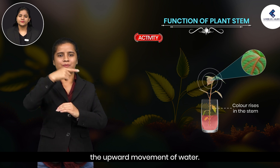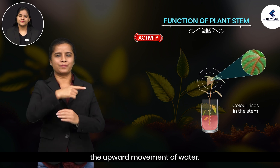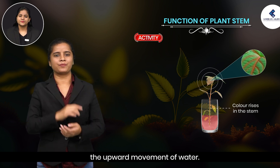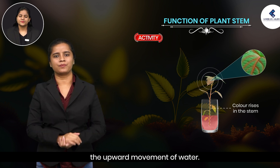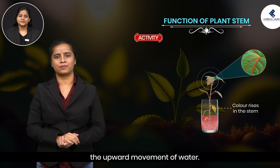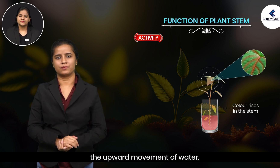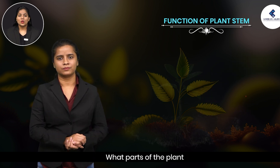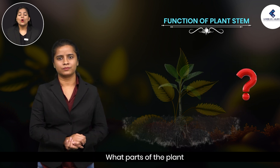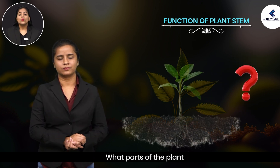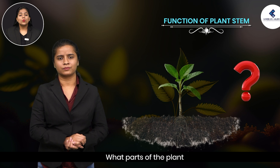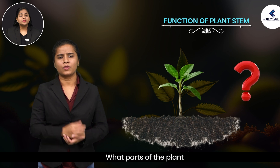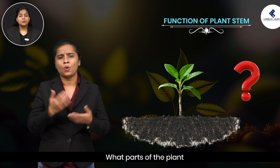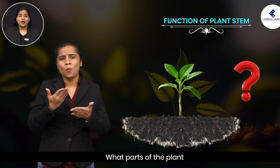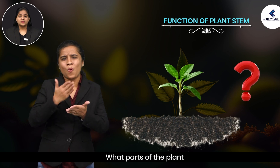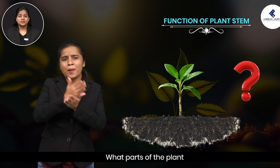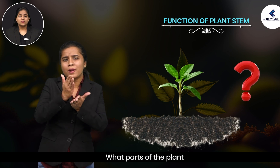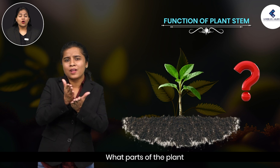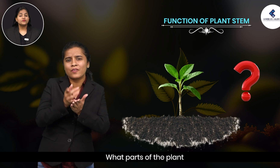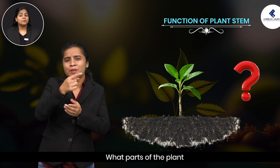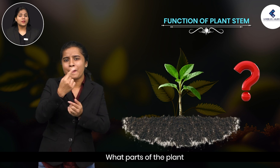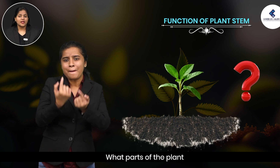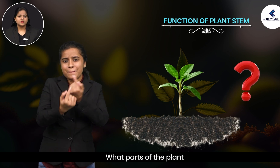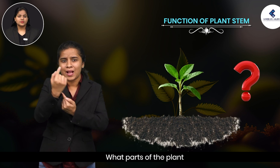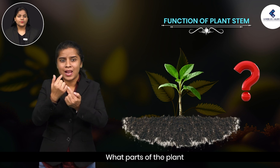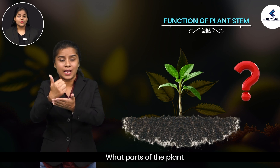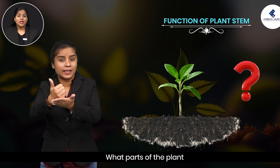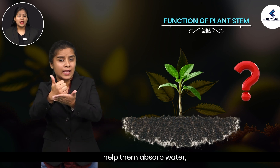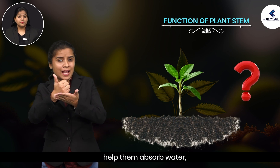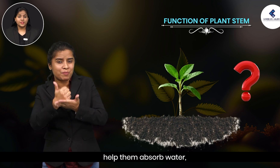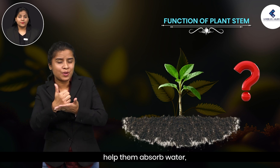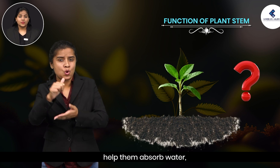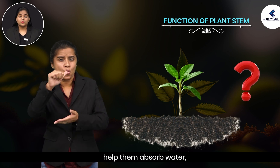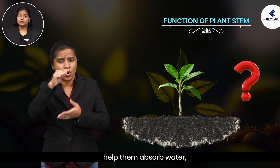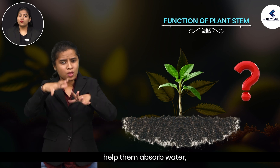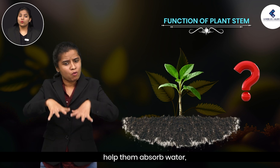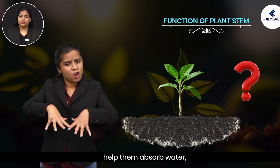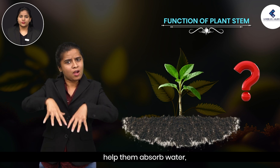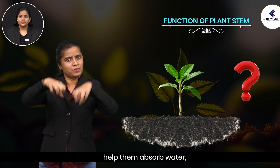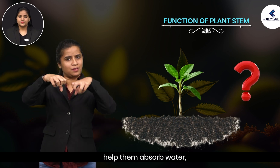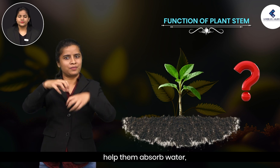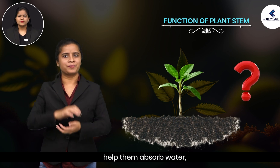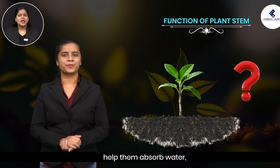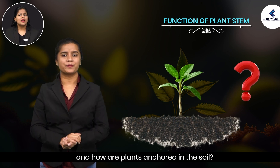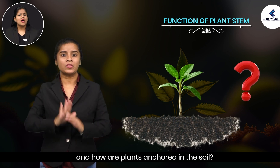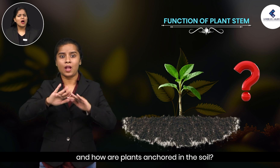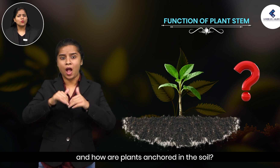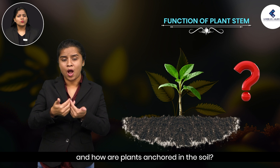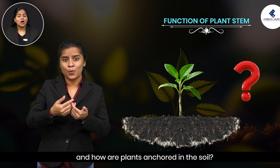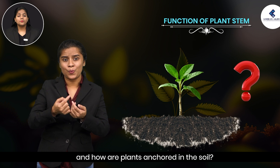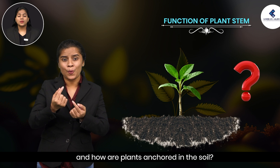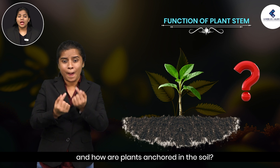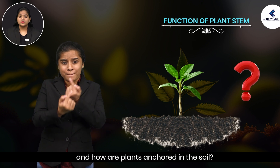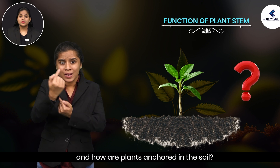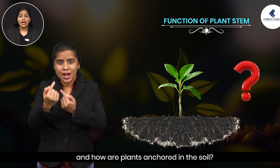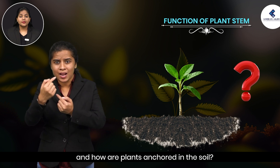water. What parts of the plant help them absorb water, and how